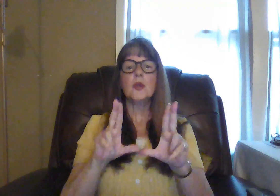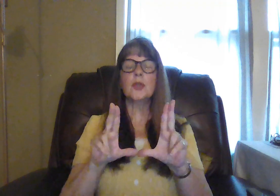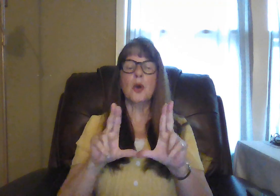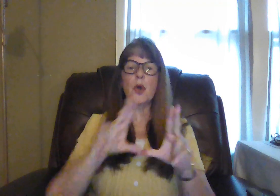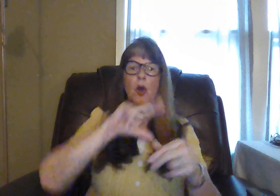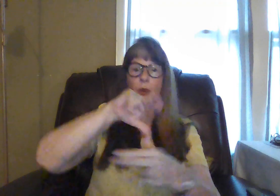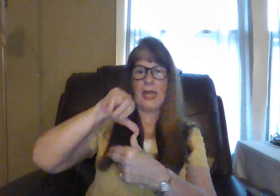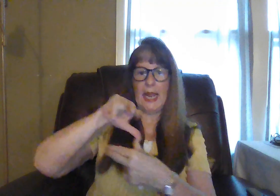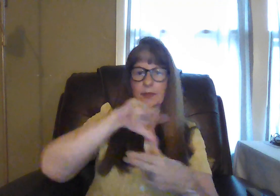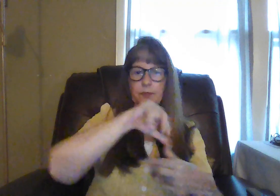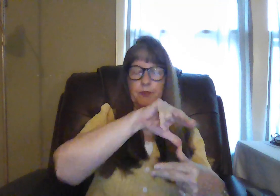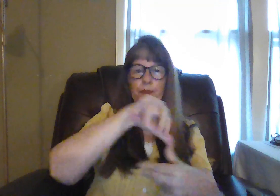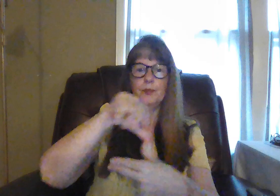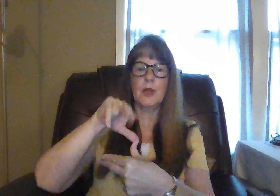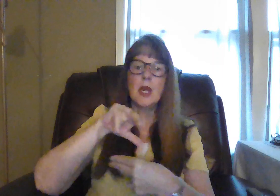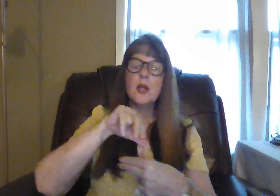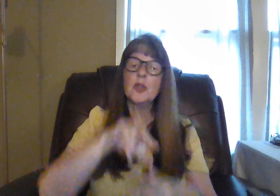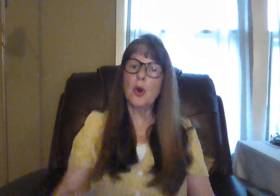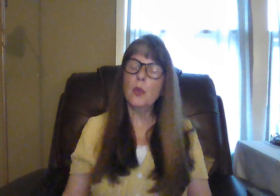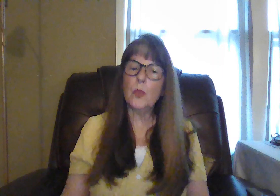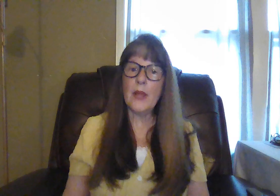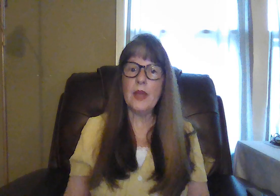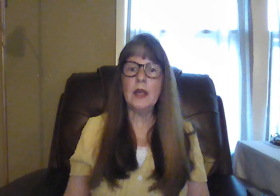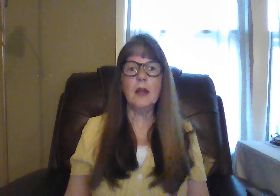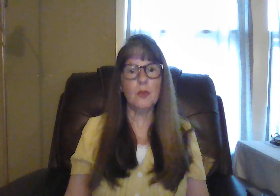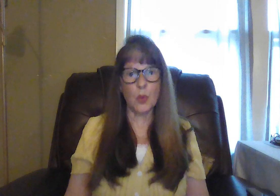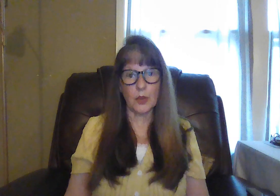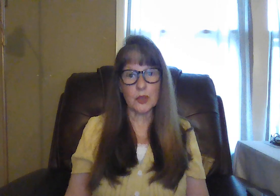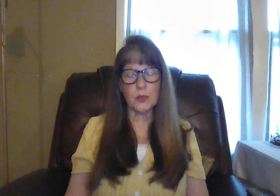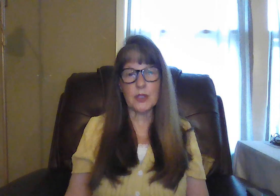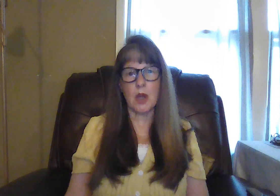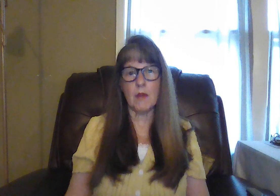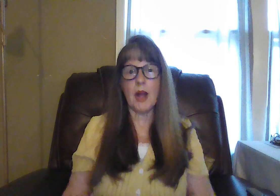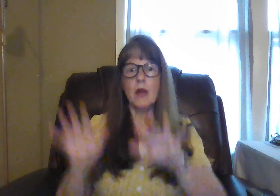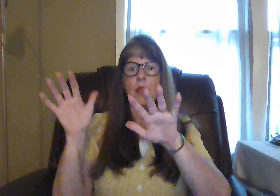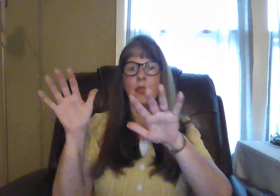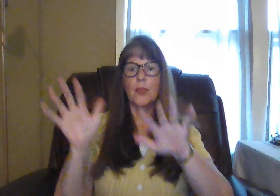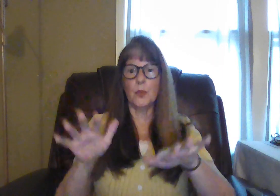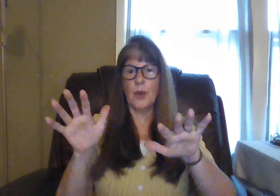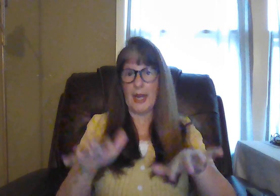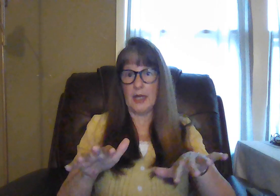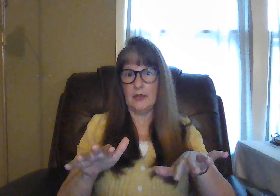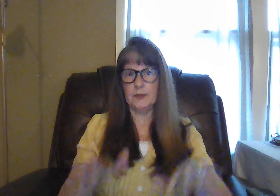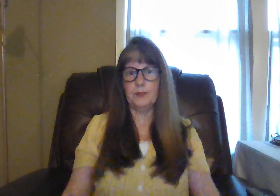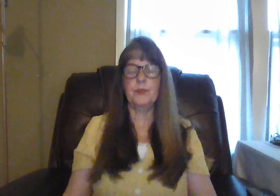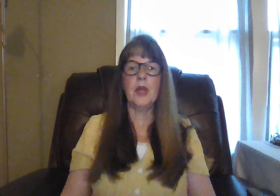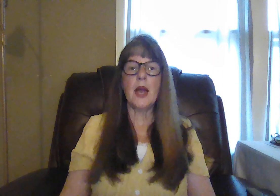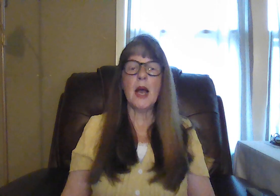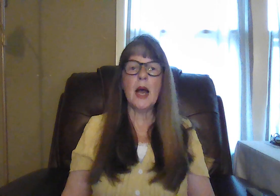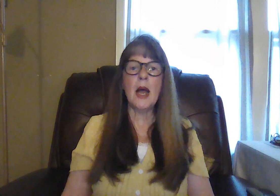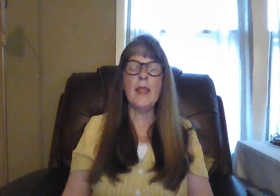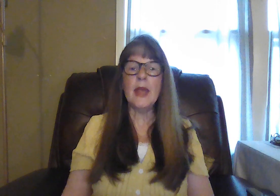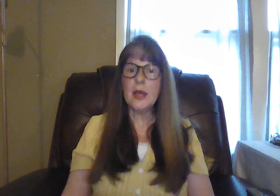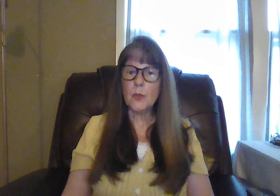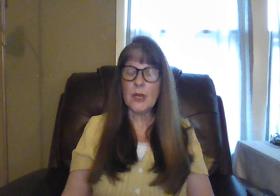So hurricane. So, and then of course we talk about the rain. And then we can